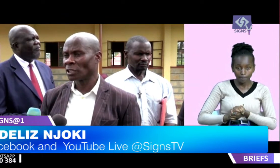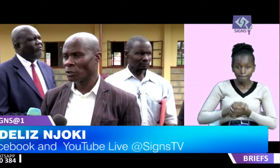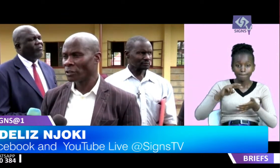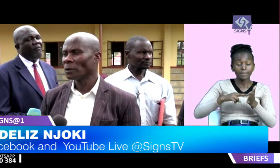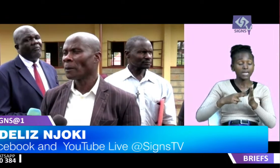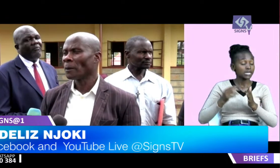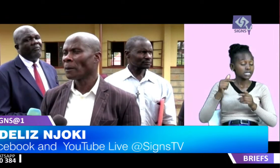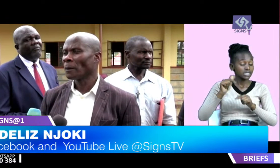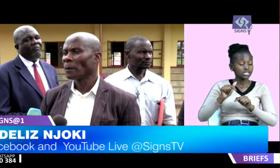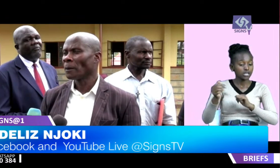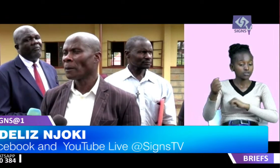with